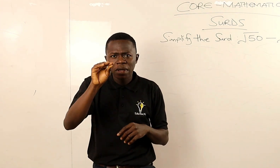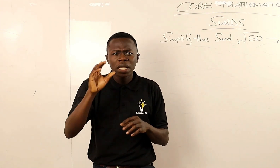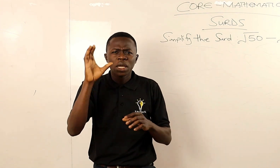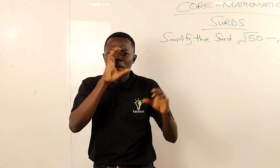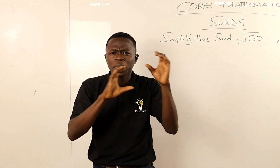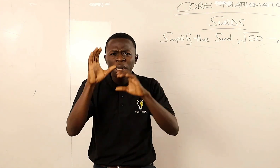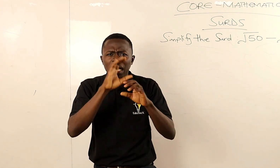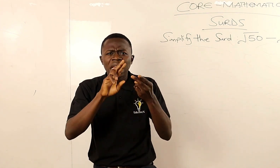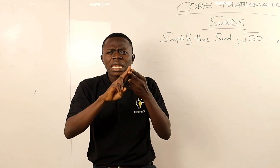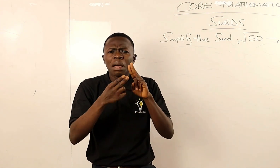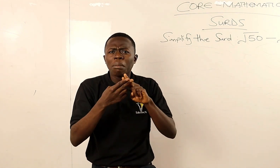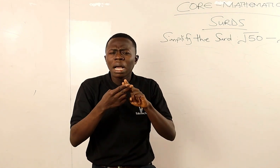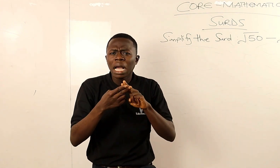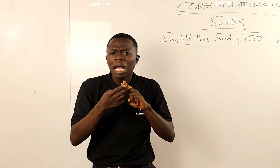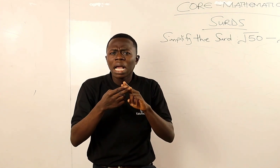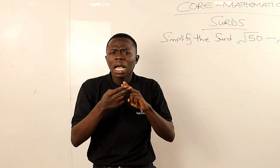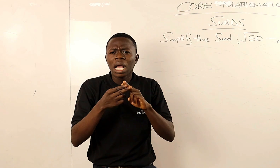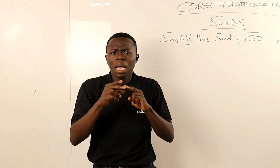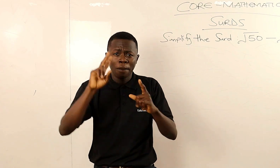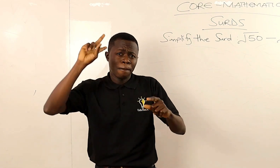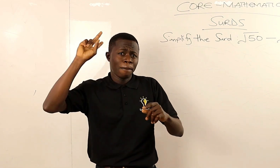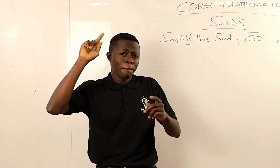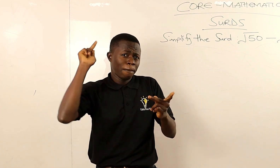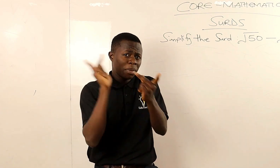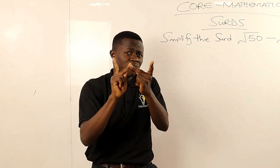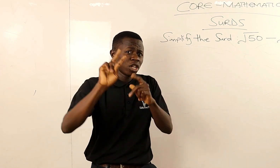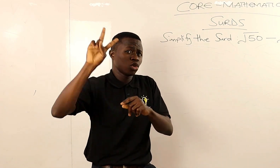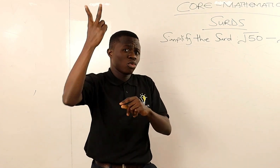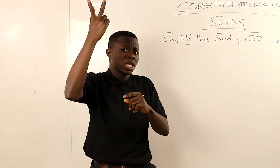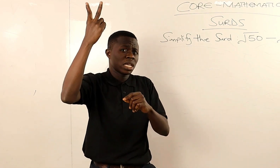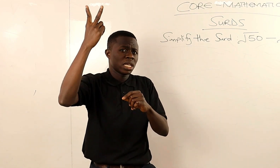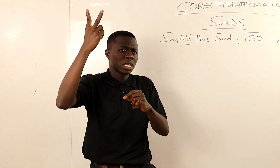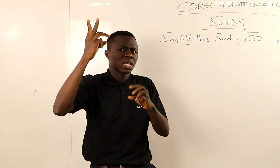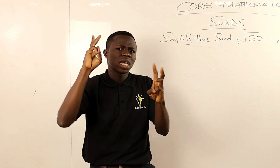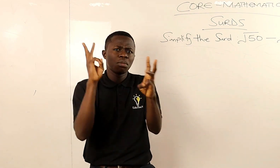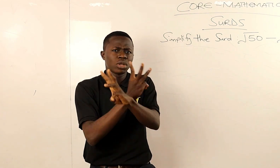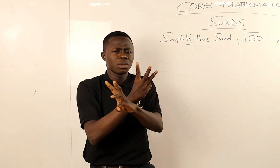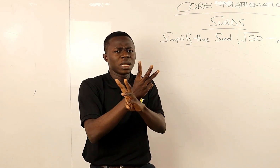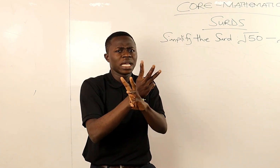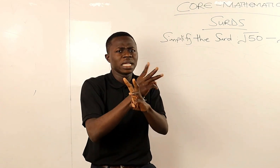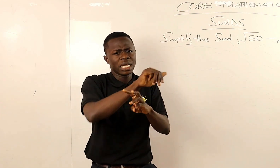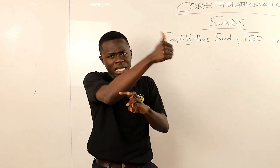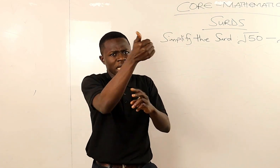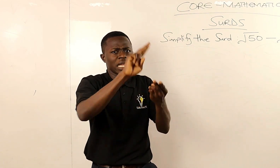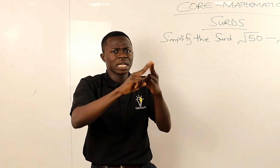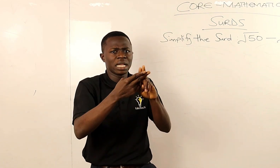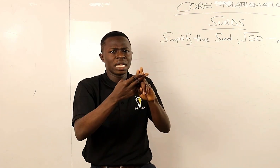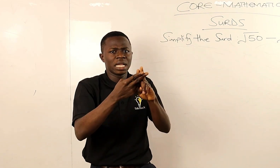subtracting the set. And you know that in simplifying complex sets, we first find a